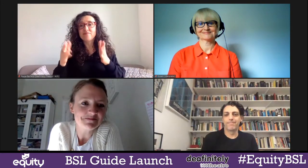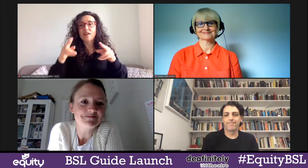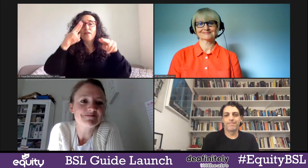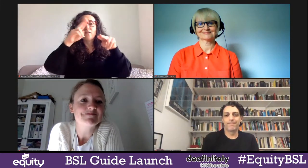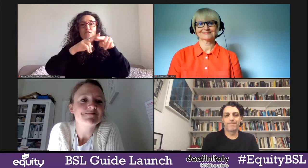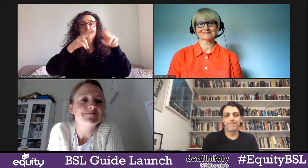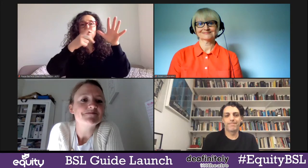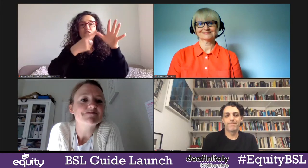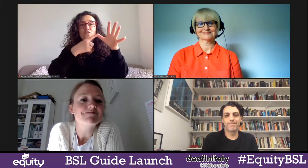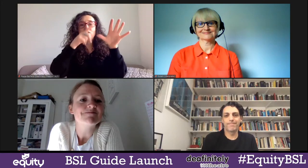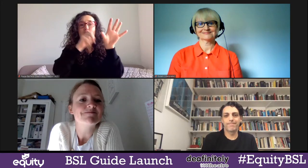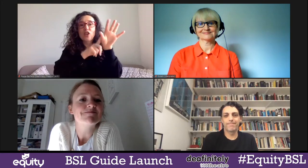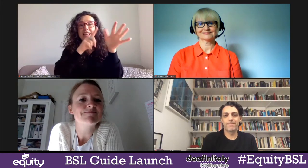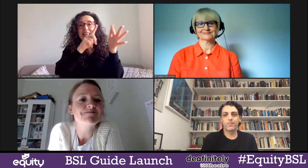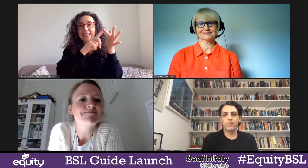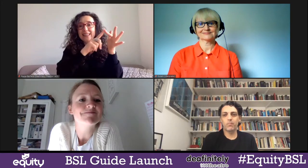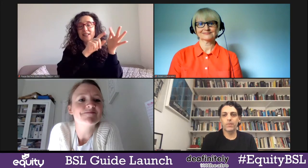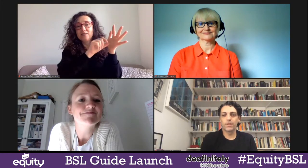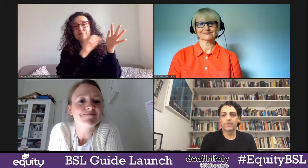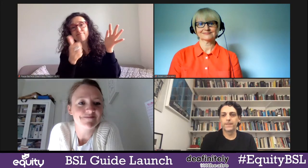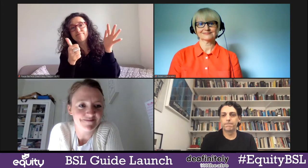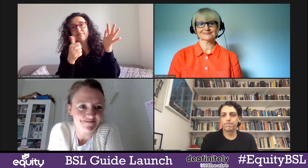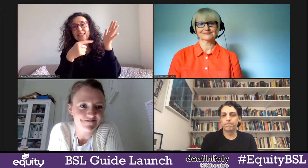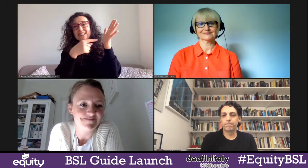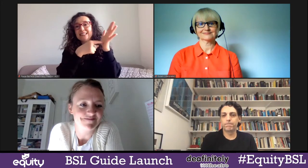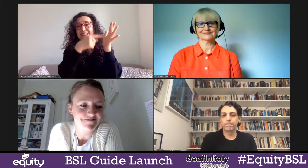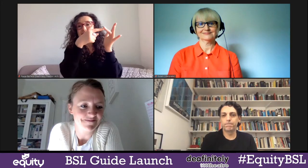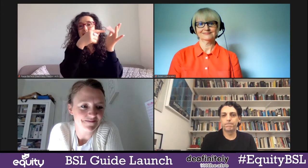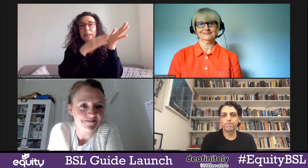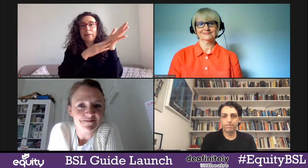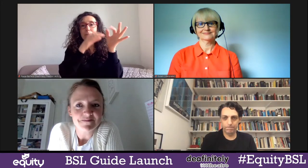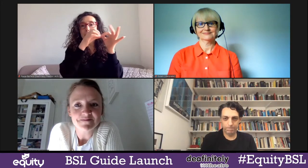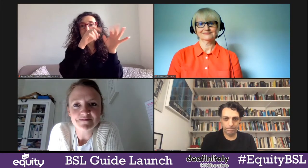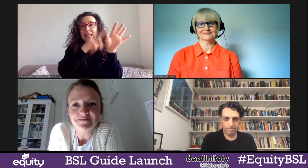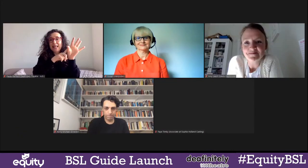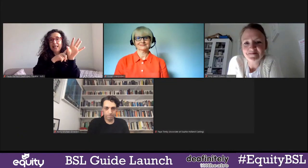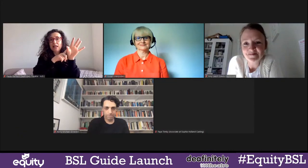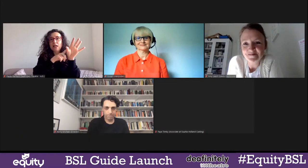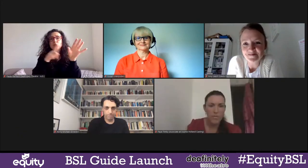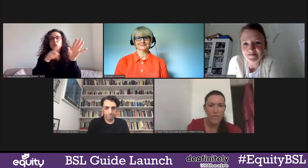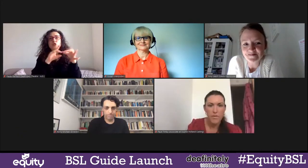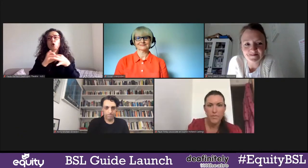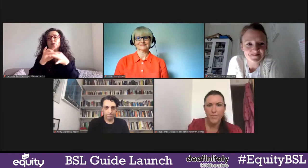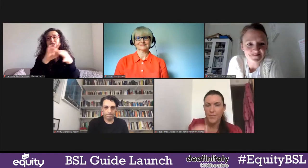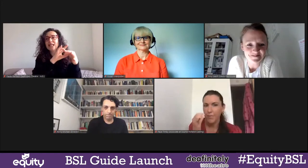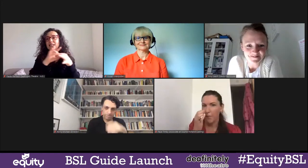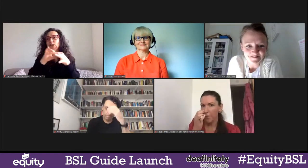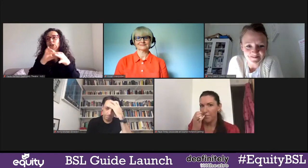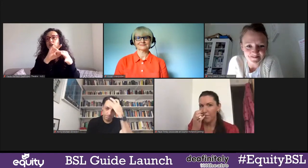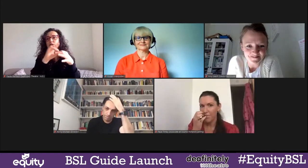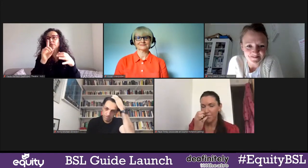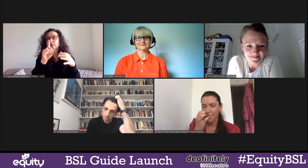Now, I'd like to invite Faye Timby to join us, please. Faye is